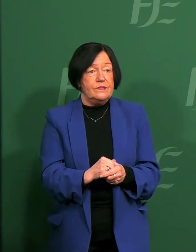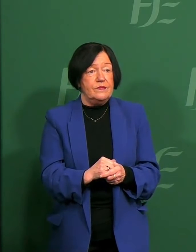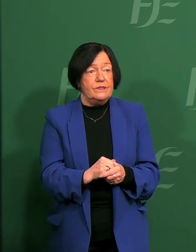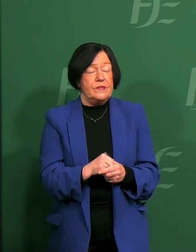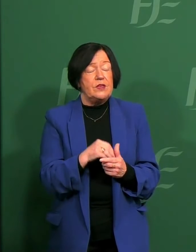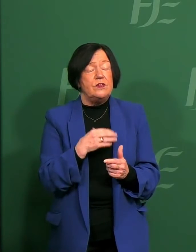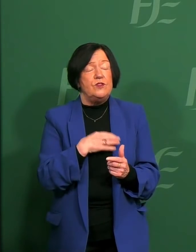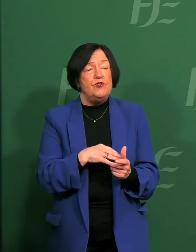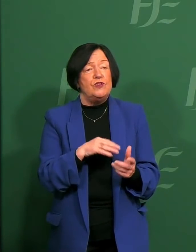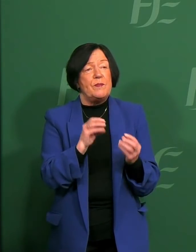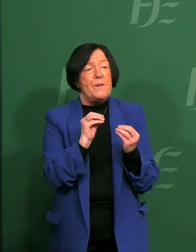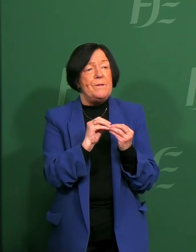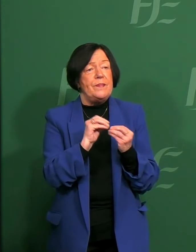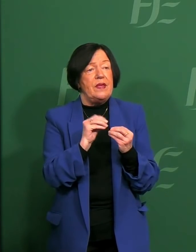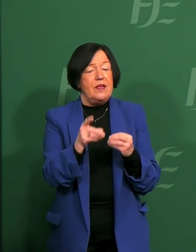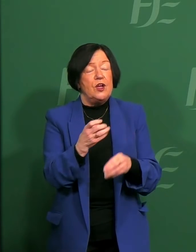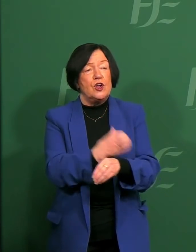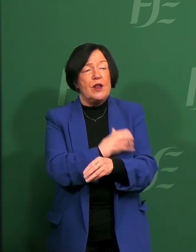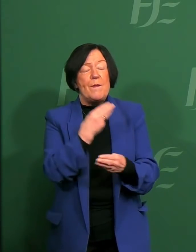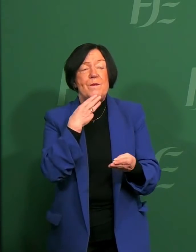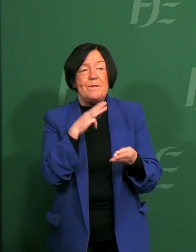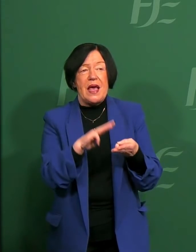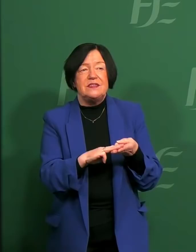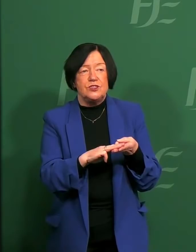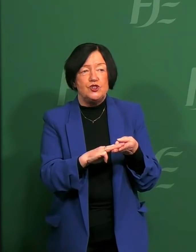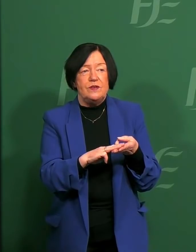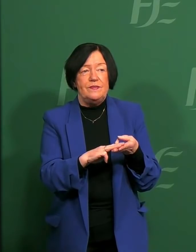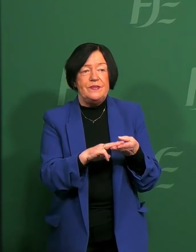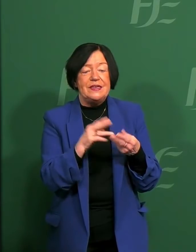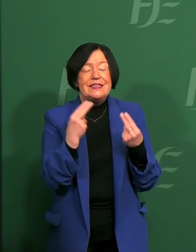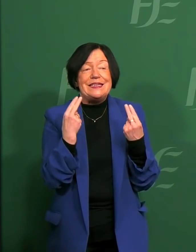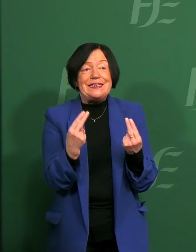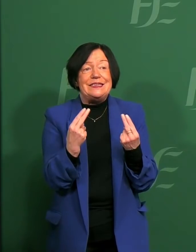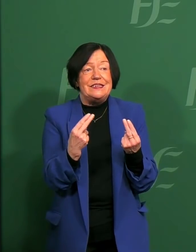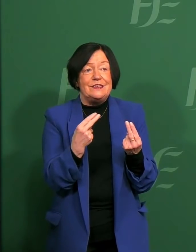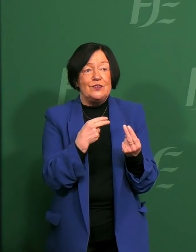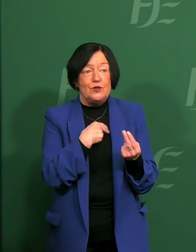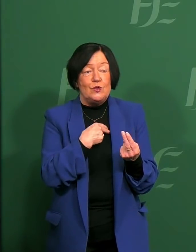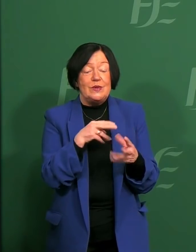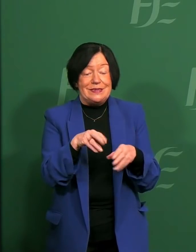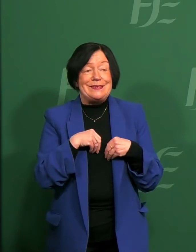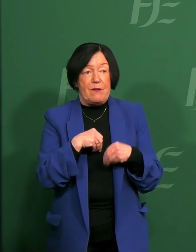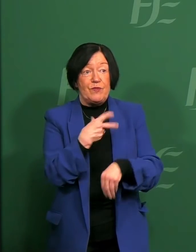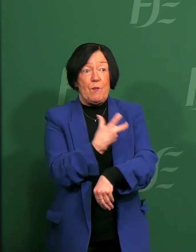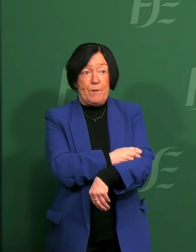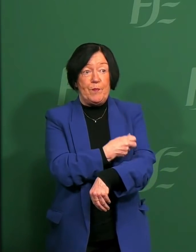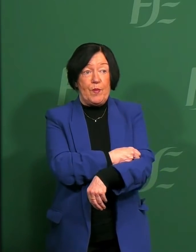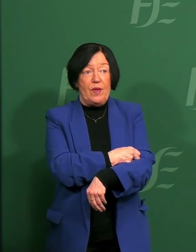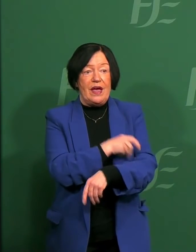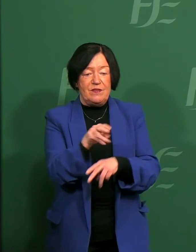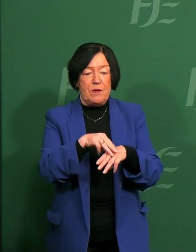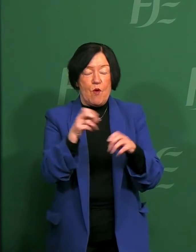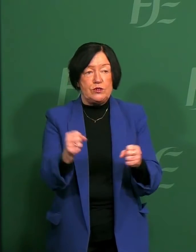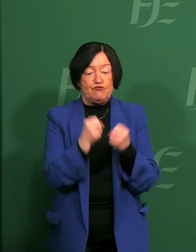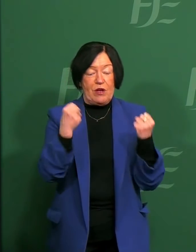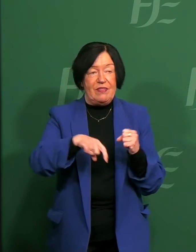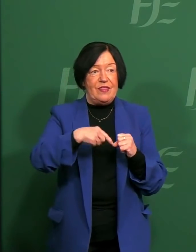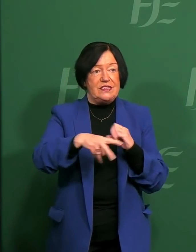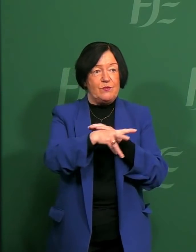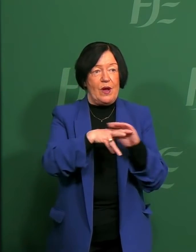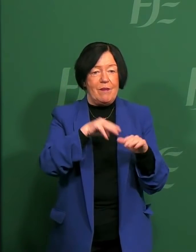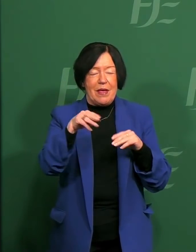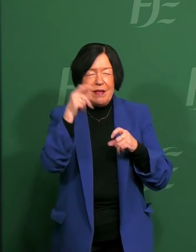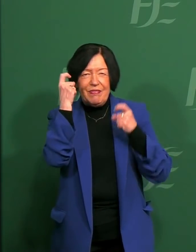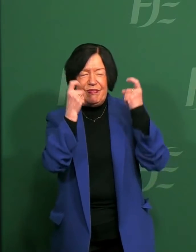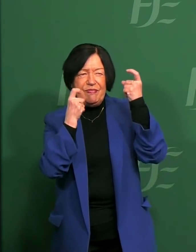Just in terms of our continued message about the need to take up the booster, and I think it's been strengthened this week in terms of the rationale